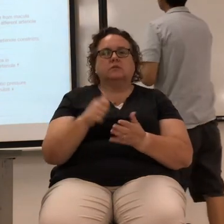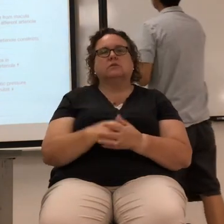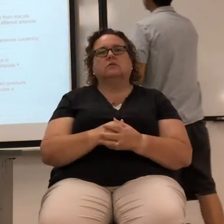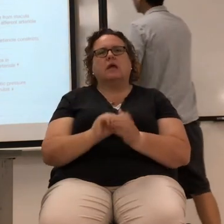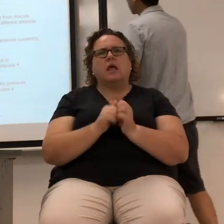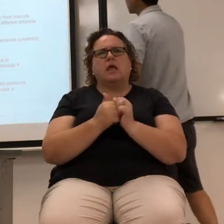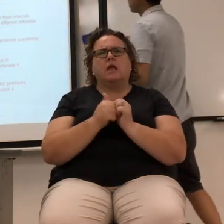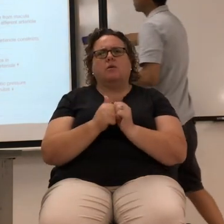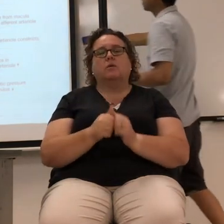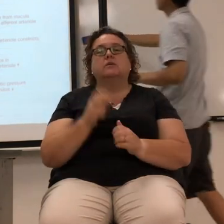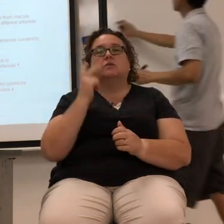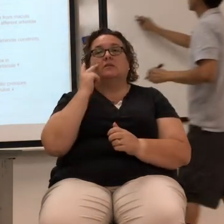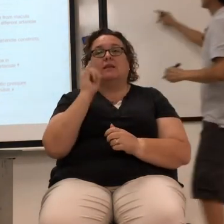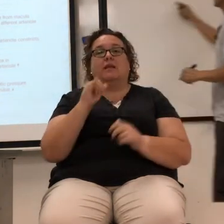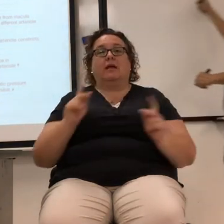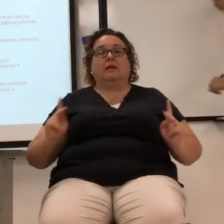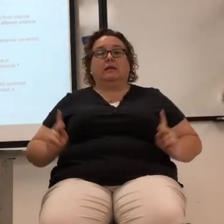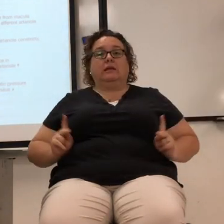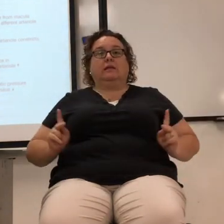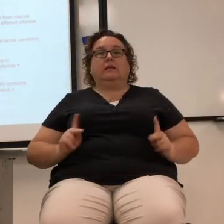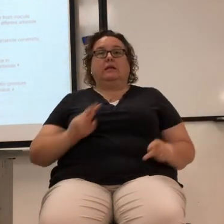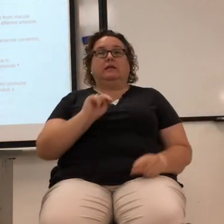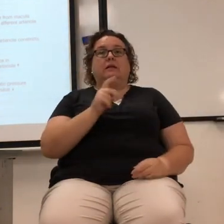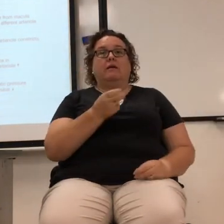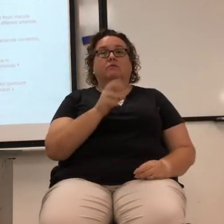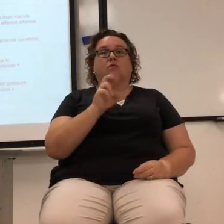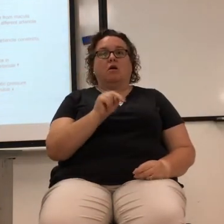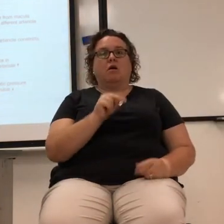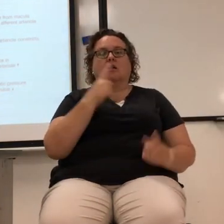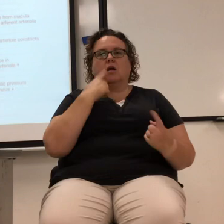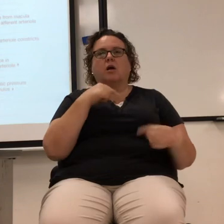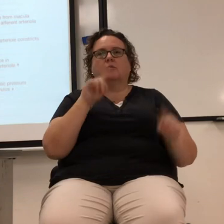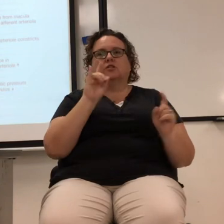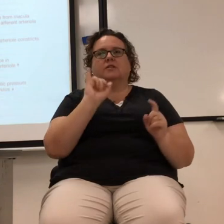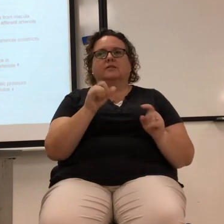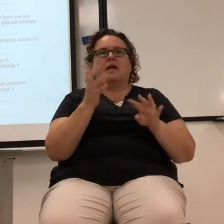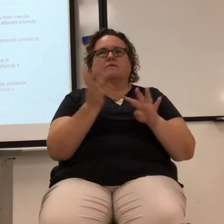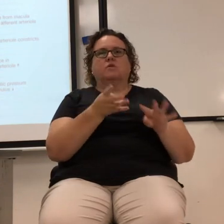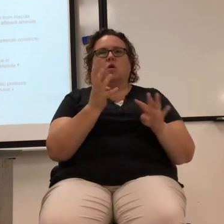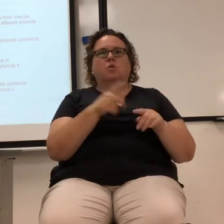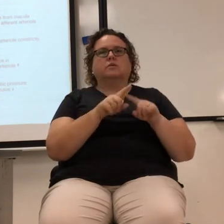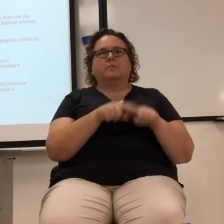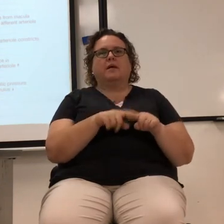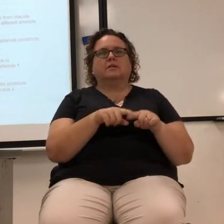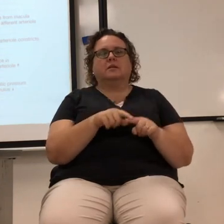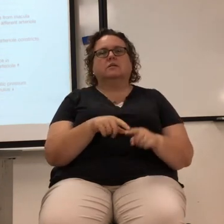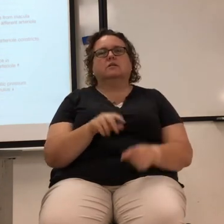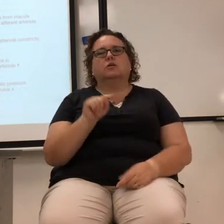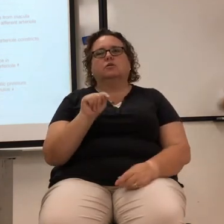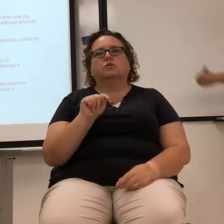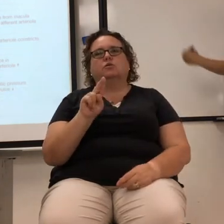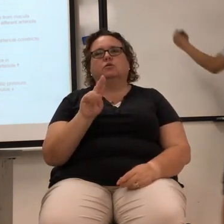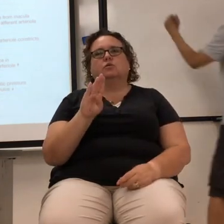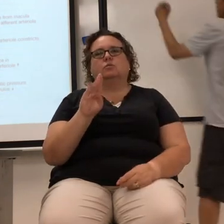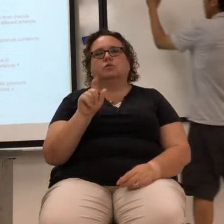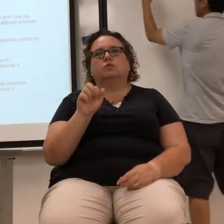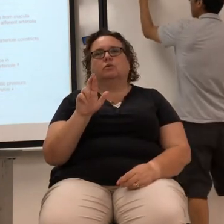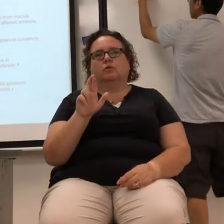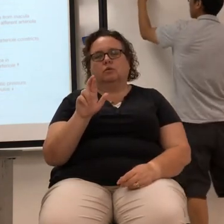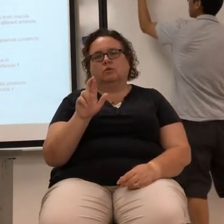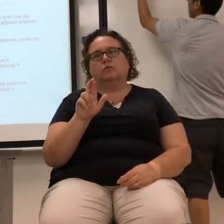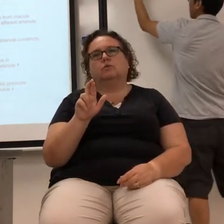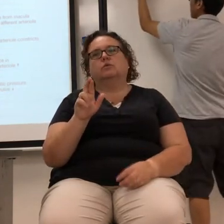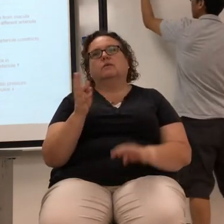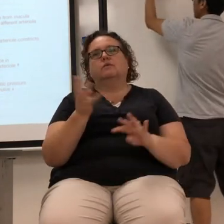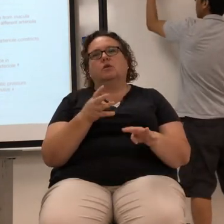this kidney nephron accomplishes this flow-dependent tubuloglomerular feedback. The